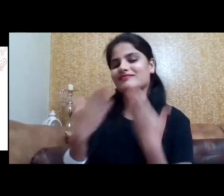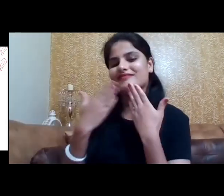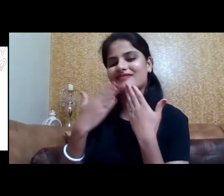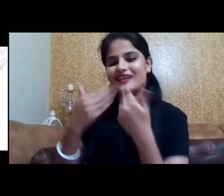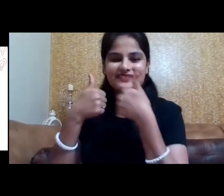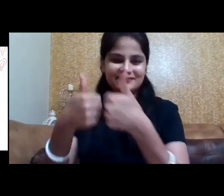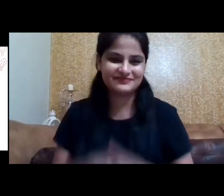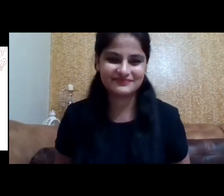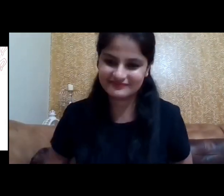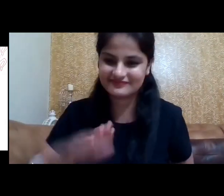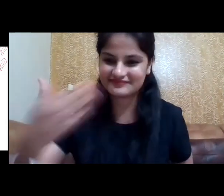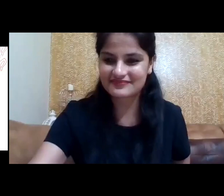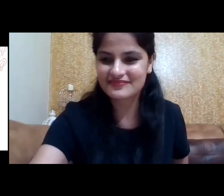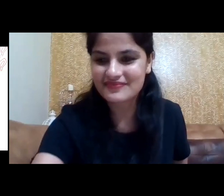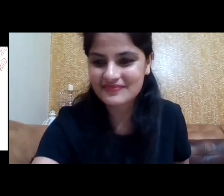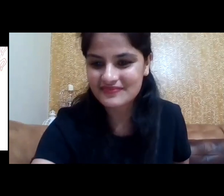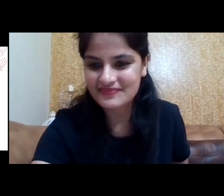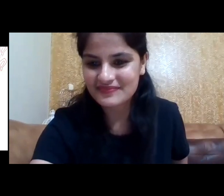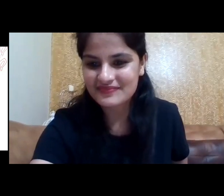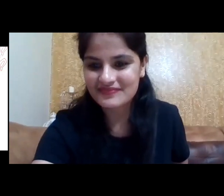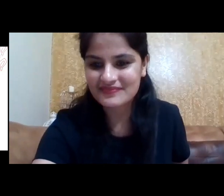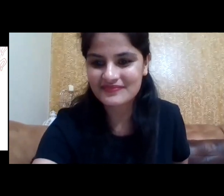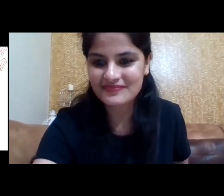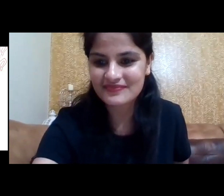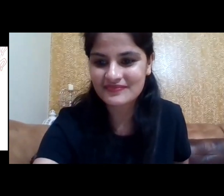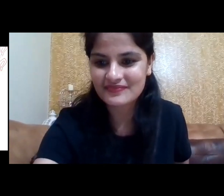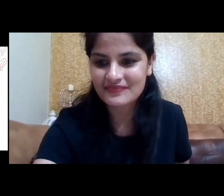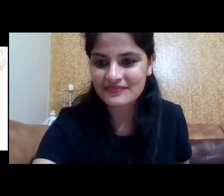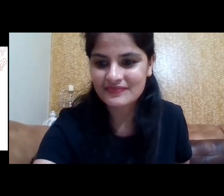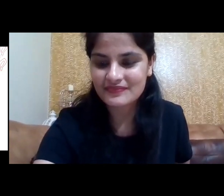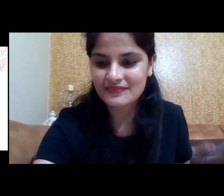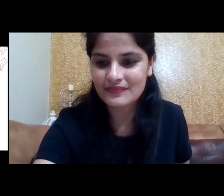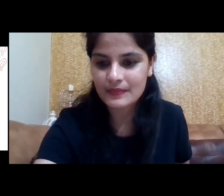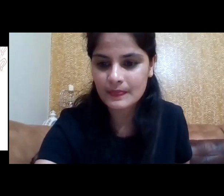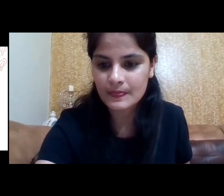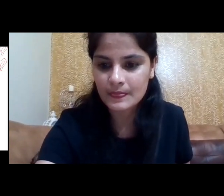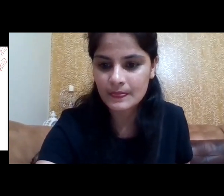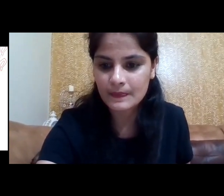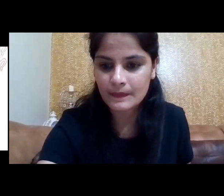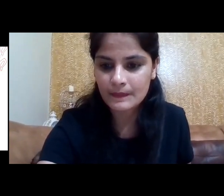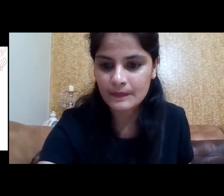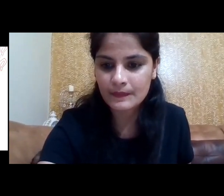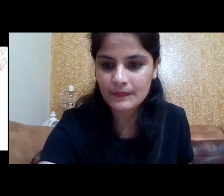that when you go back, you also share the same experiences. Thank you so much.